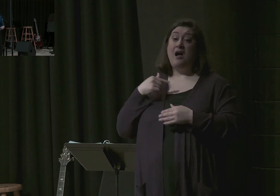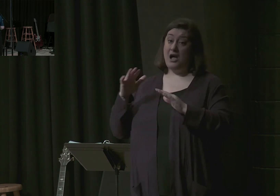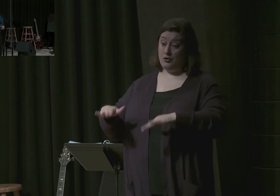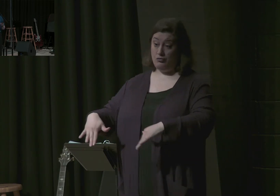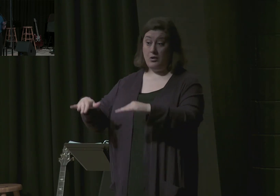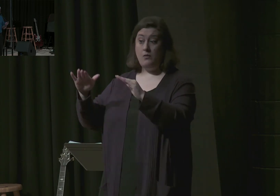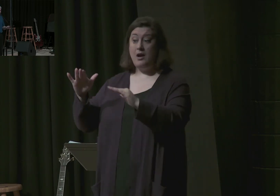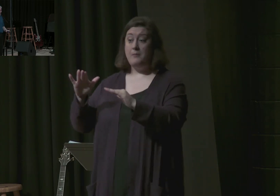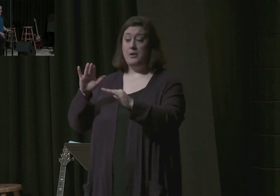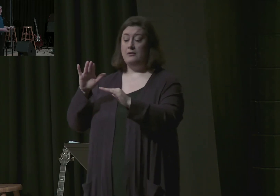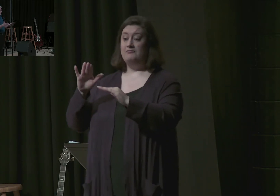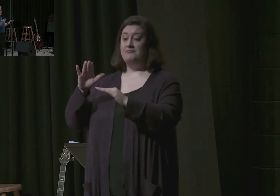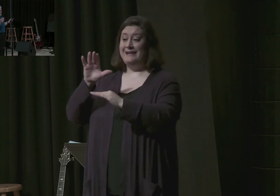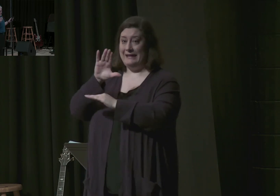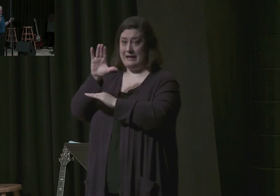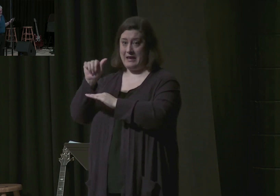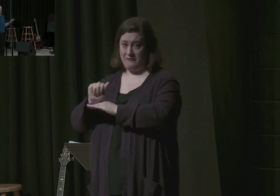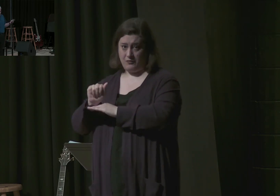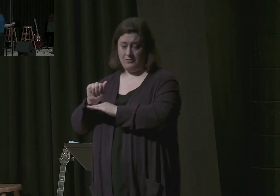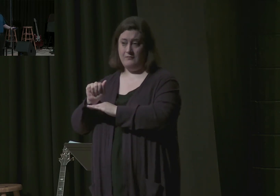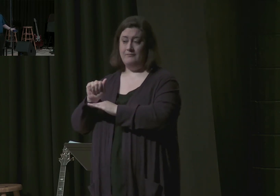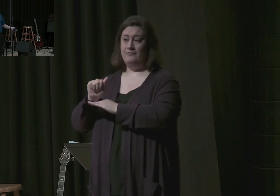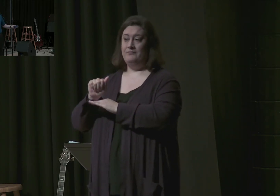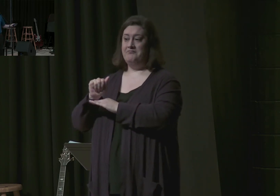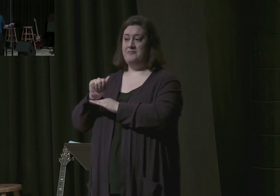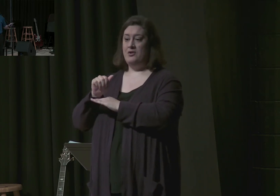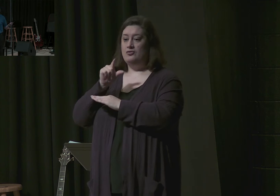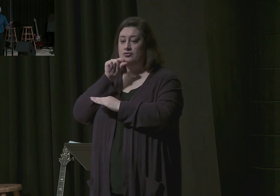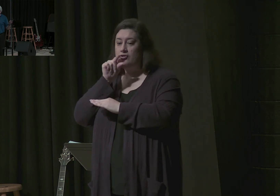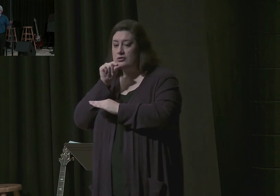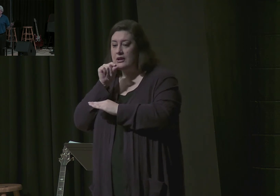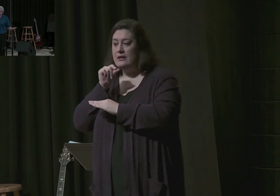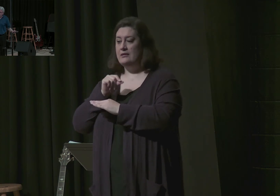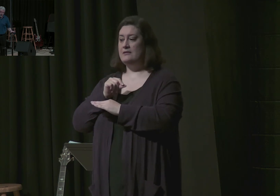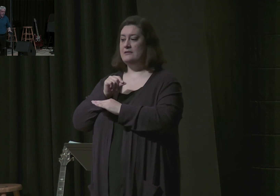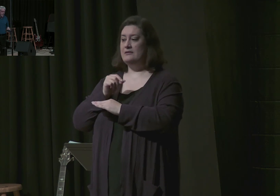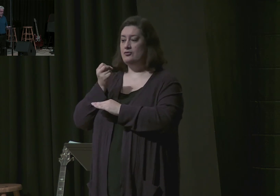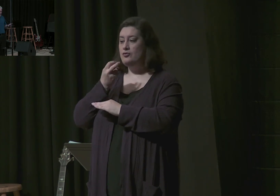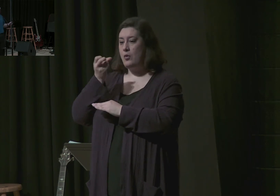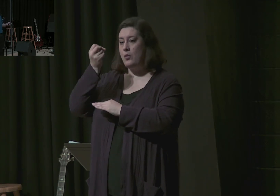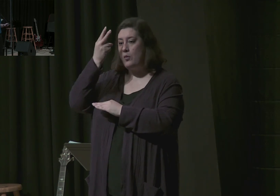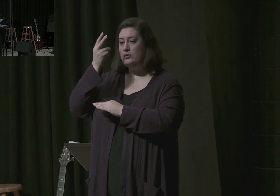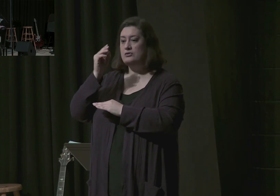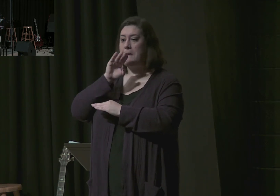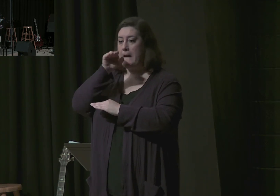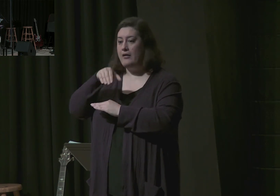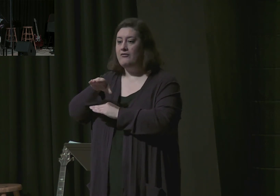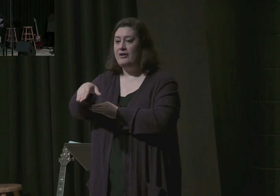goats and chickens and elephants and antelope, and